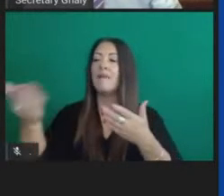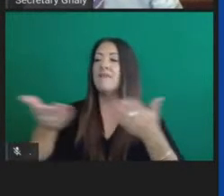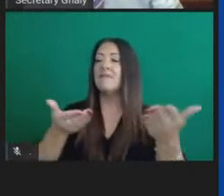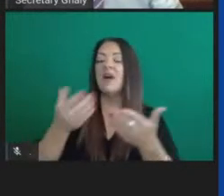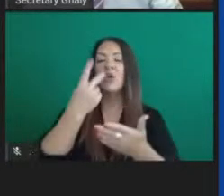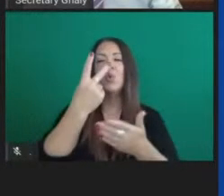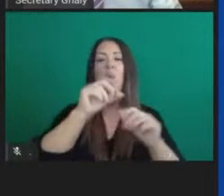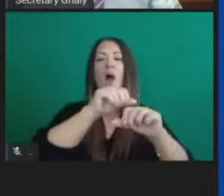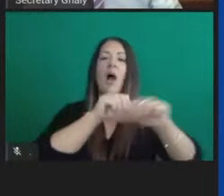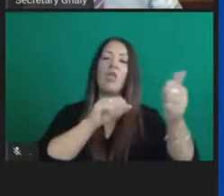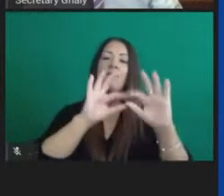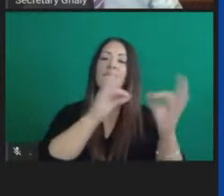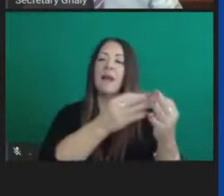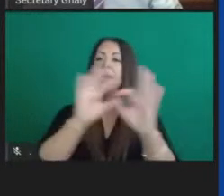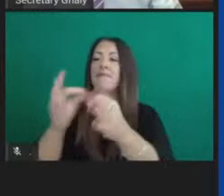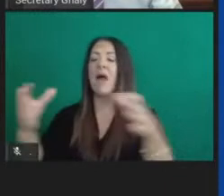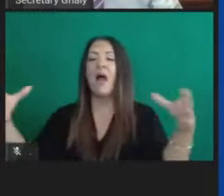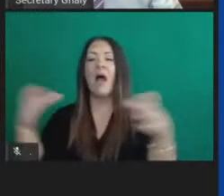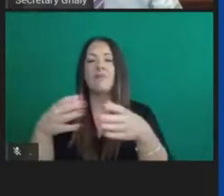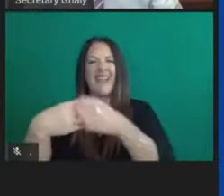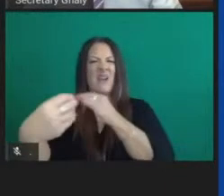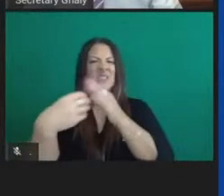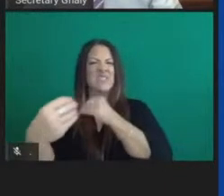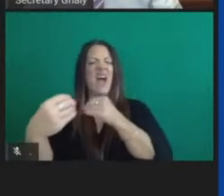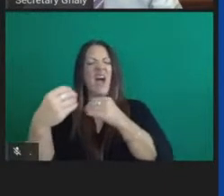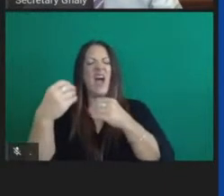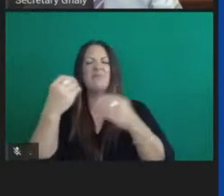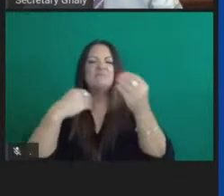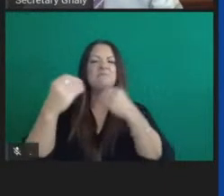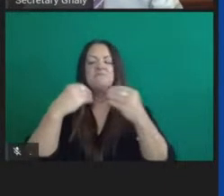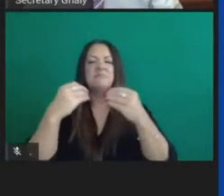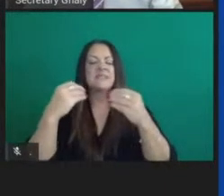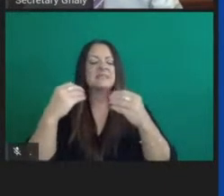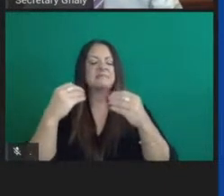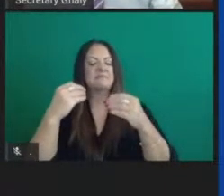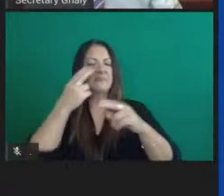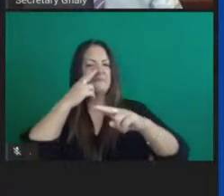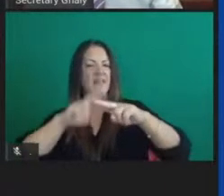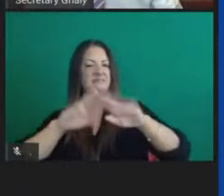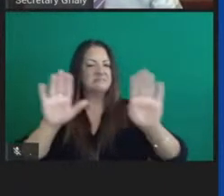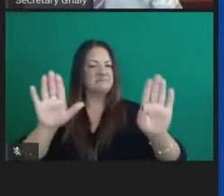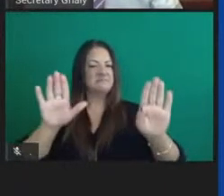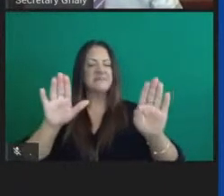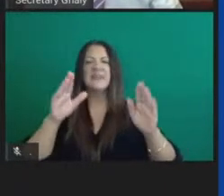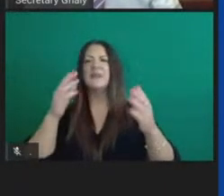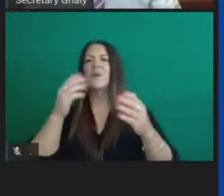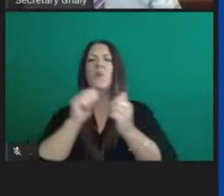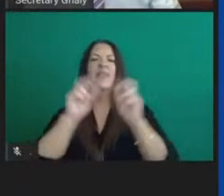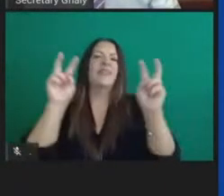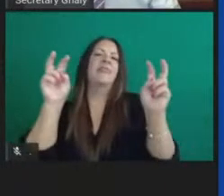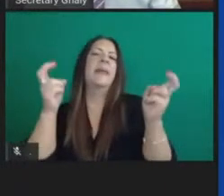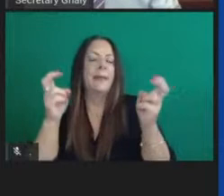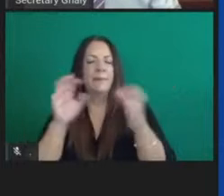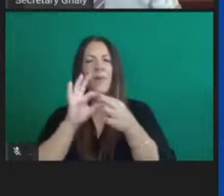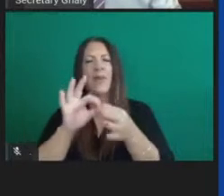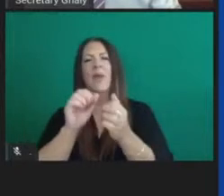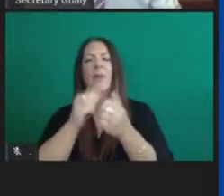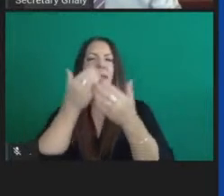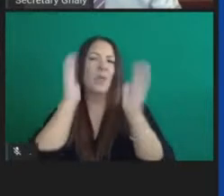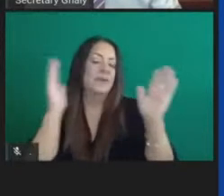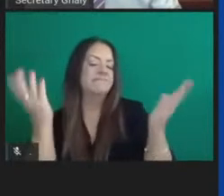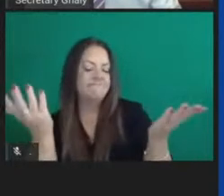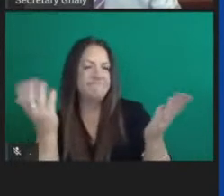way to remind yourself on the small gathering guidelines that I just put out and ensuring that you follow those as